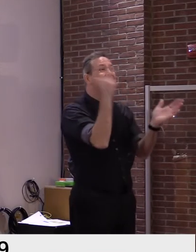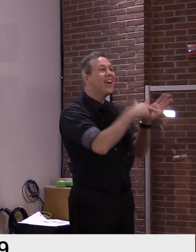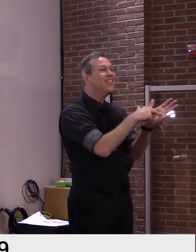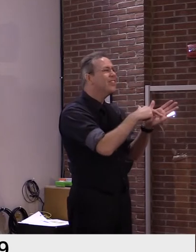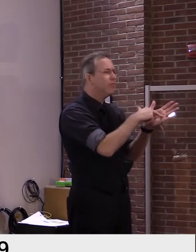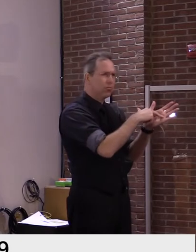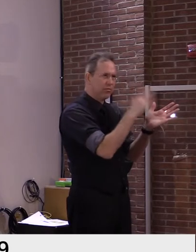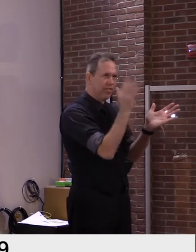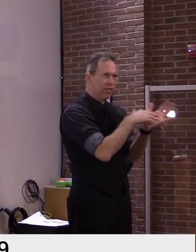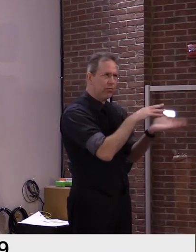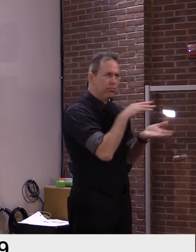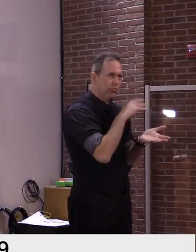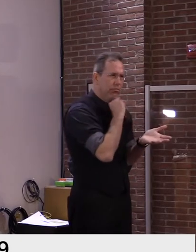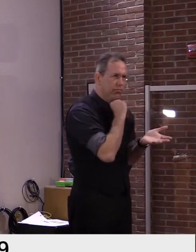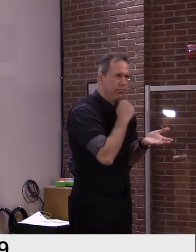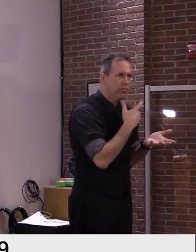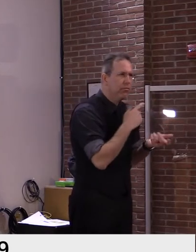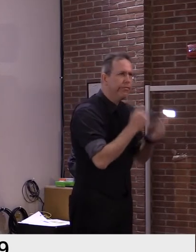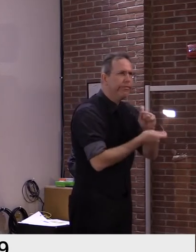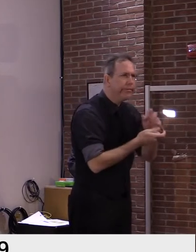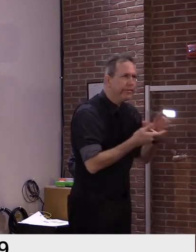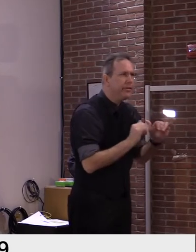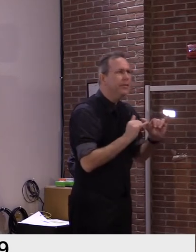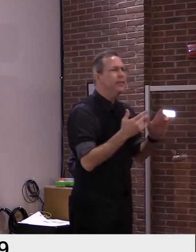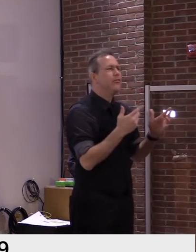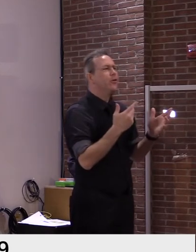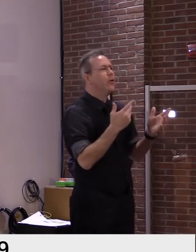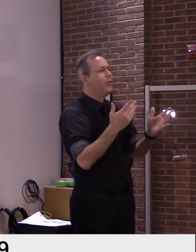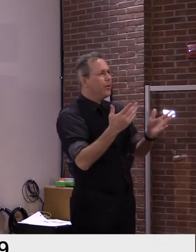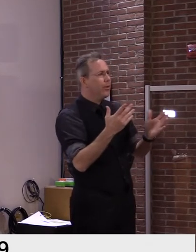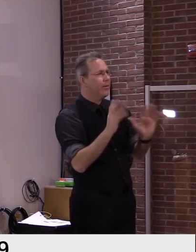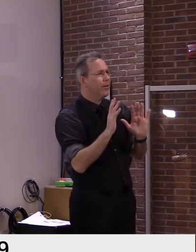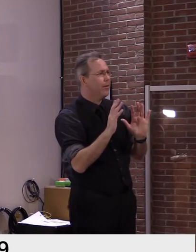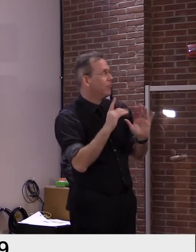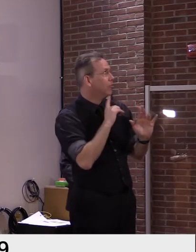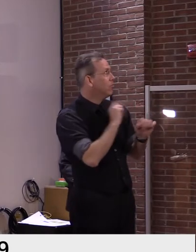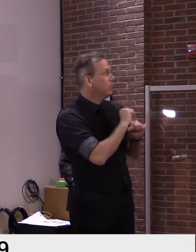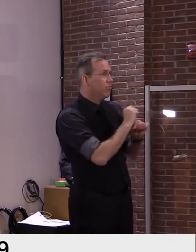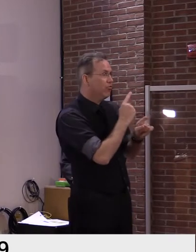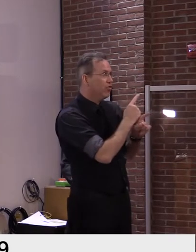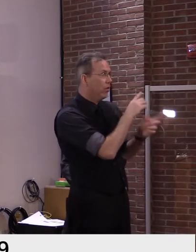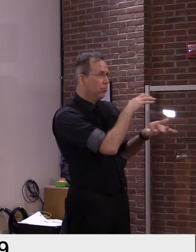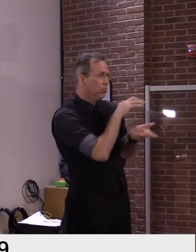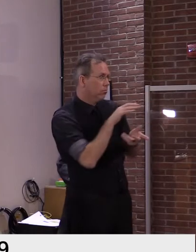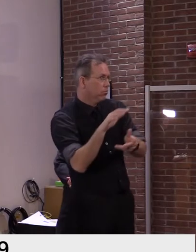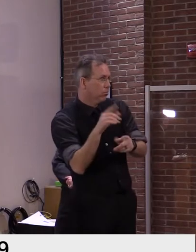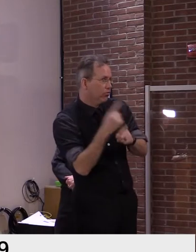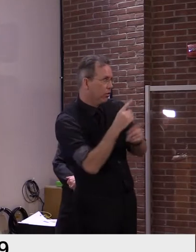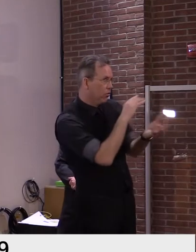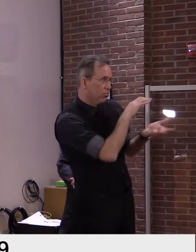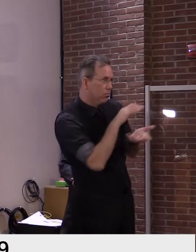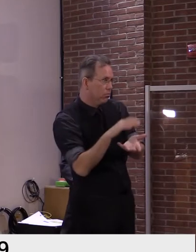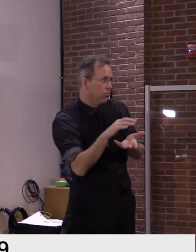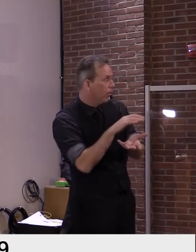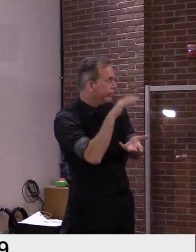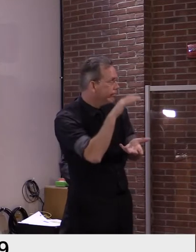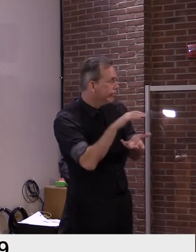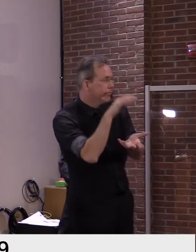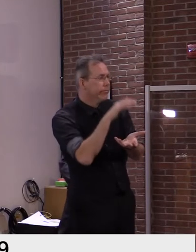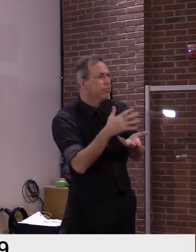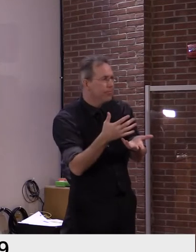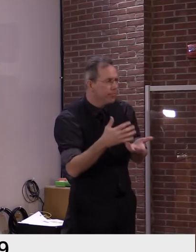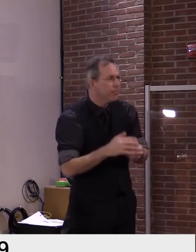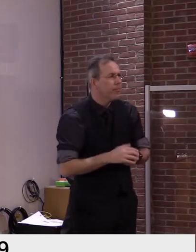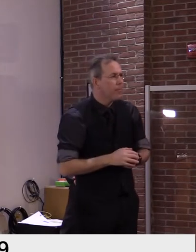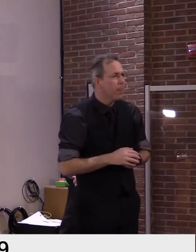far as I'm concerned, once they're in the safe, so to speak, we should be able to utilize them at our disposal, which is